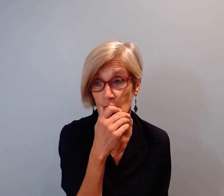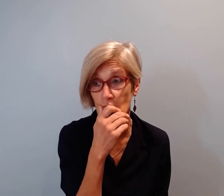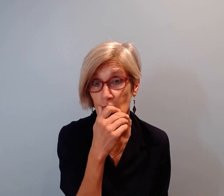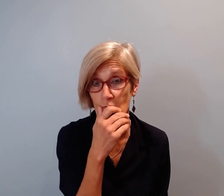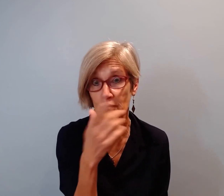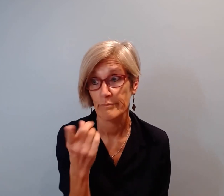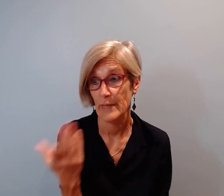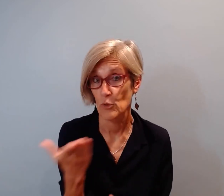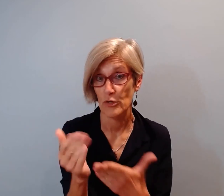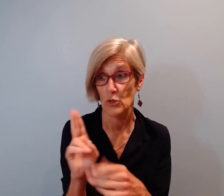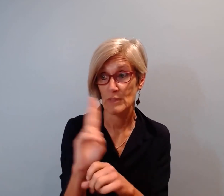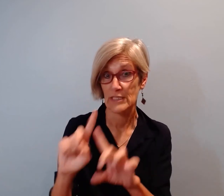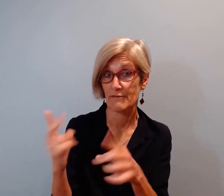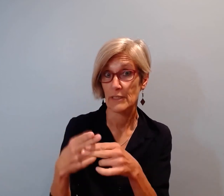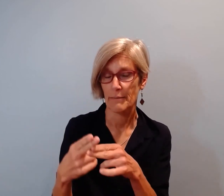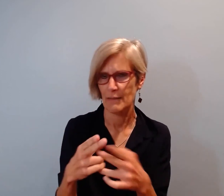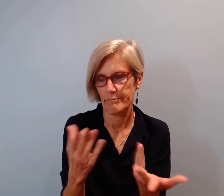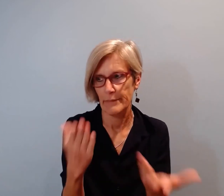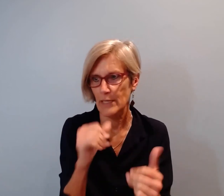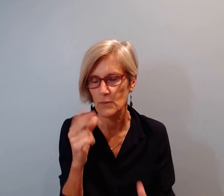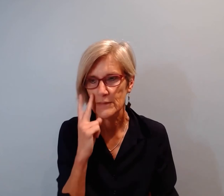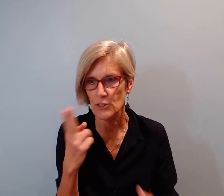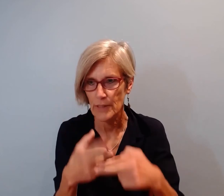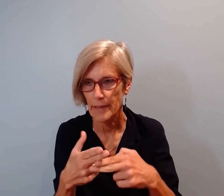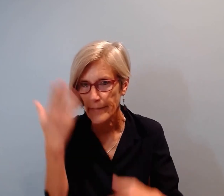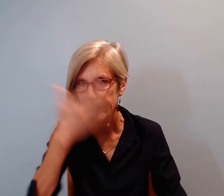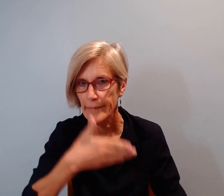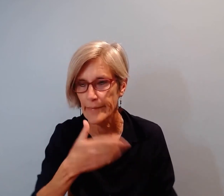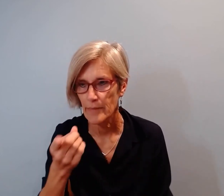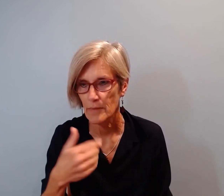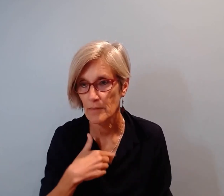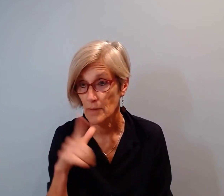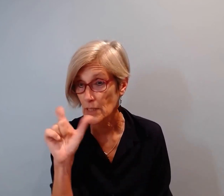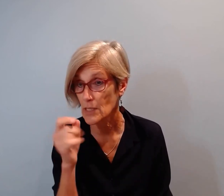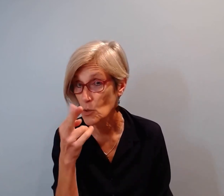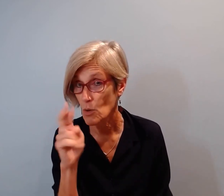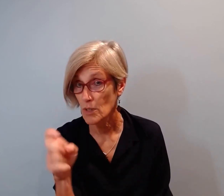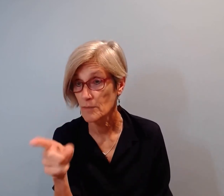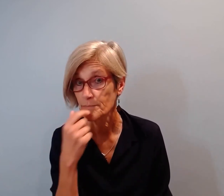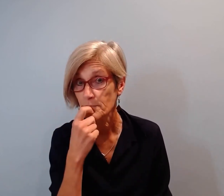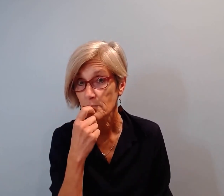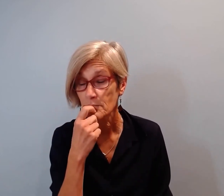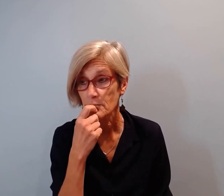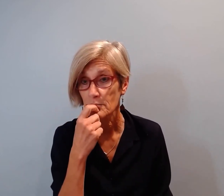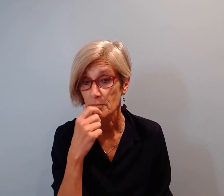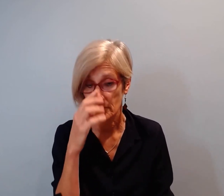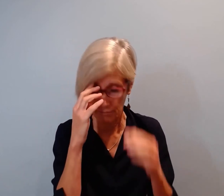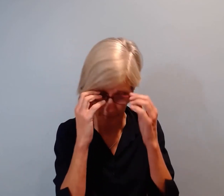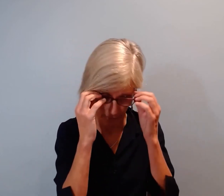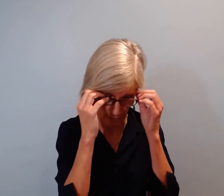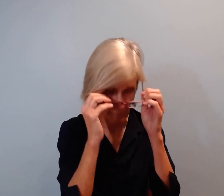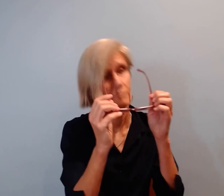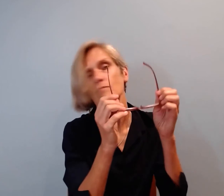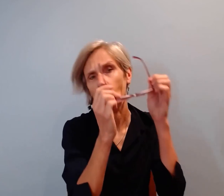else's account and that's why I'm not seeing your name, here's your opportunity to speak up. And if not, I will go